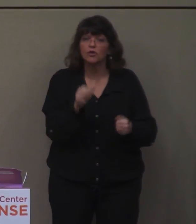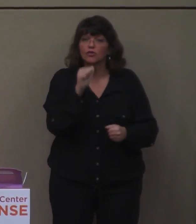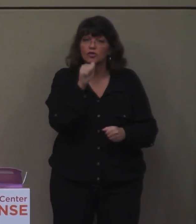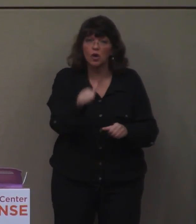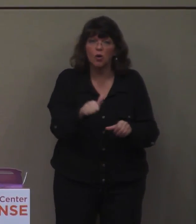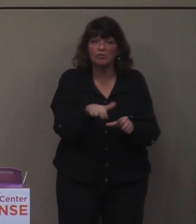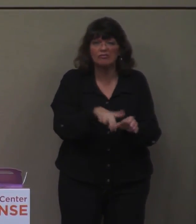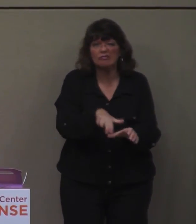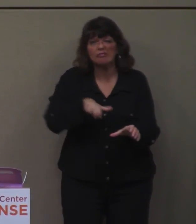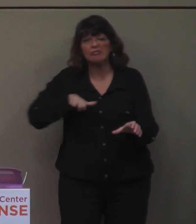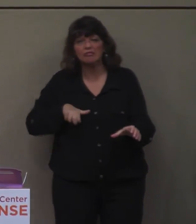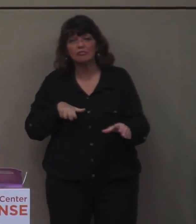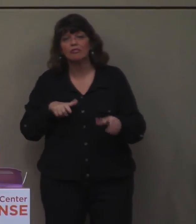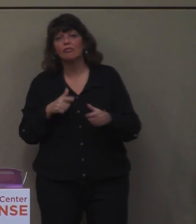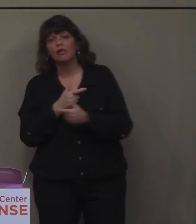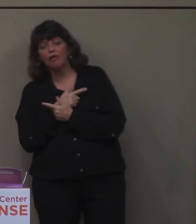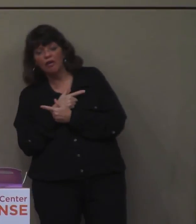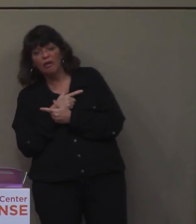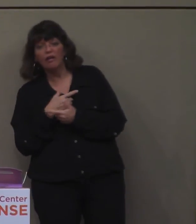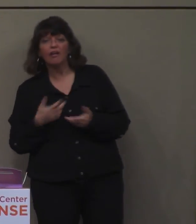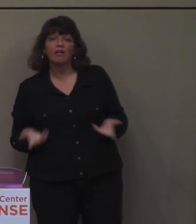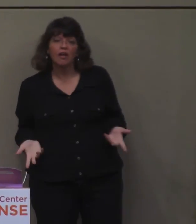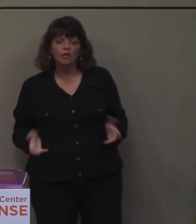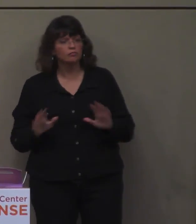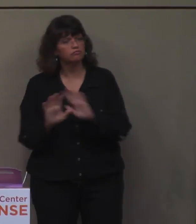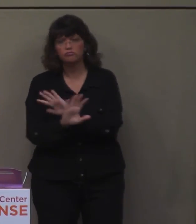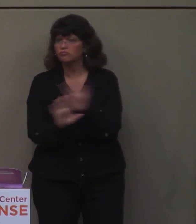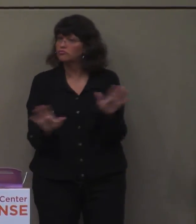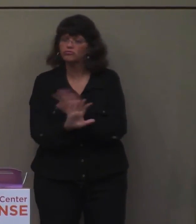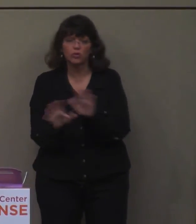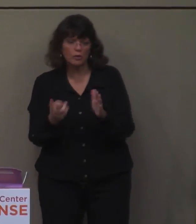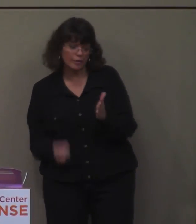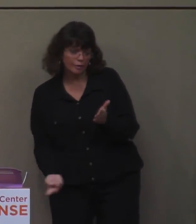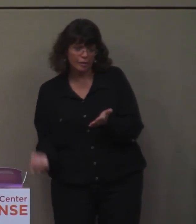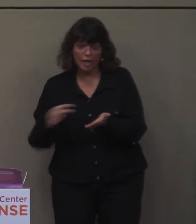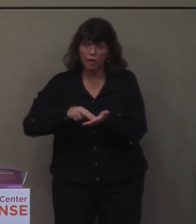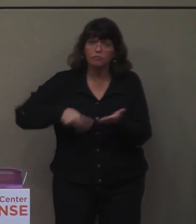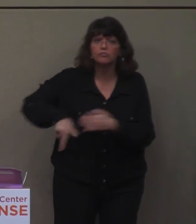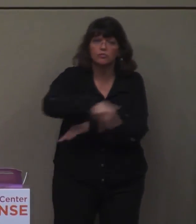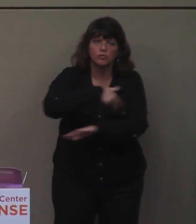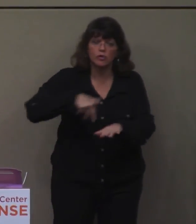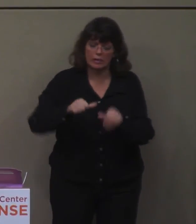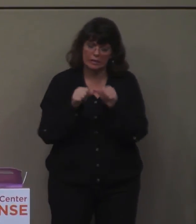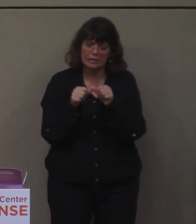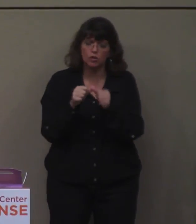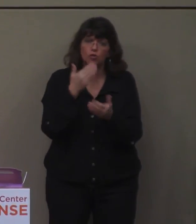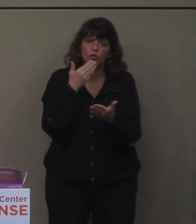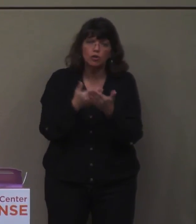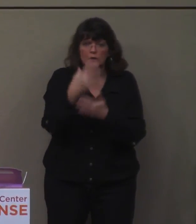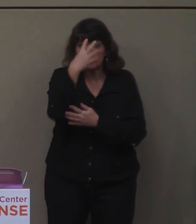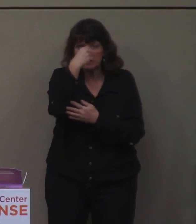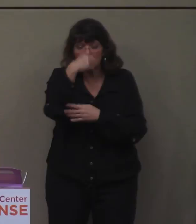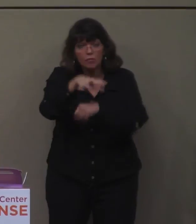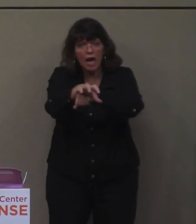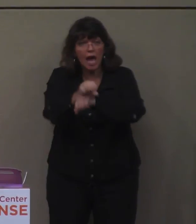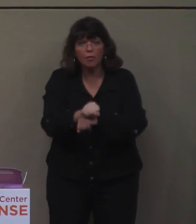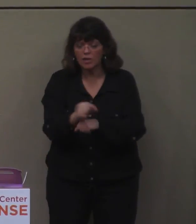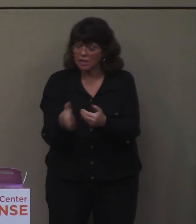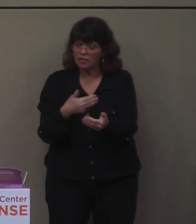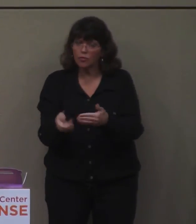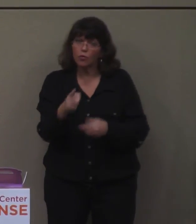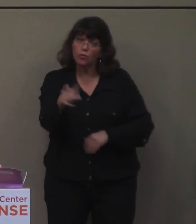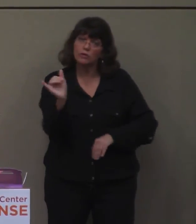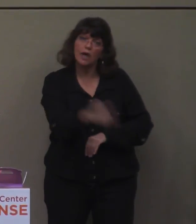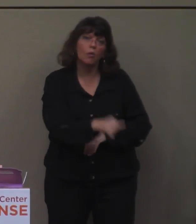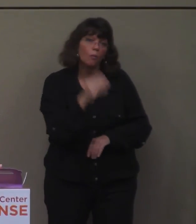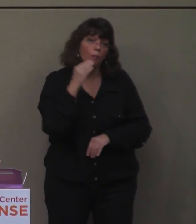more scheduled, be more purposeful in maintaining good sleep hygiene, good exercise, good nutrition,